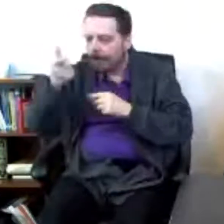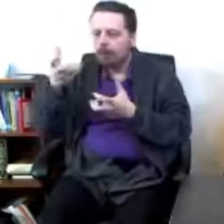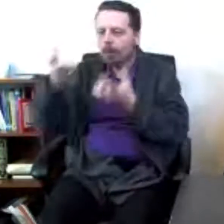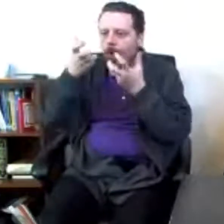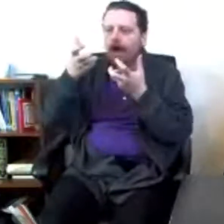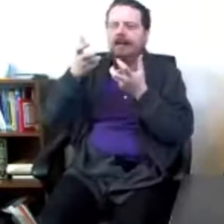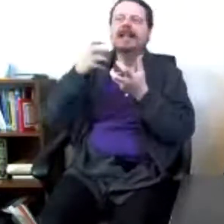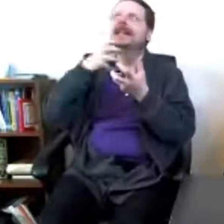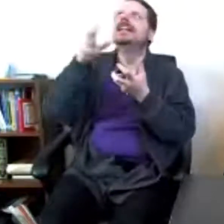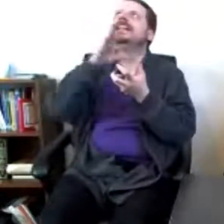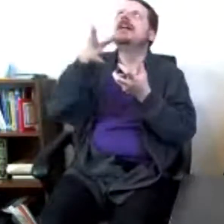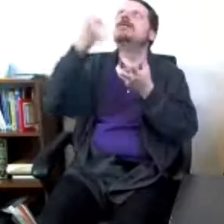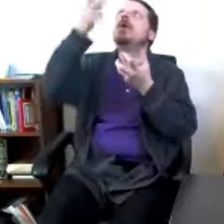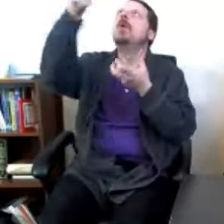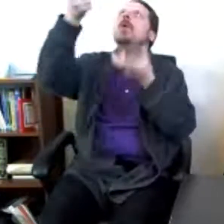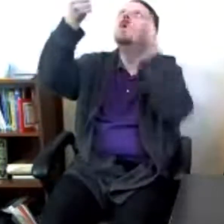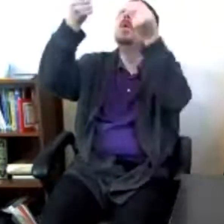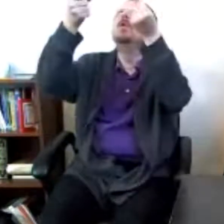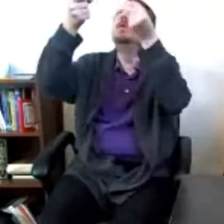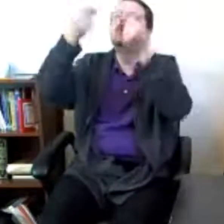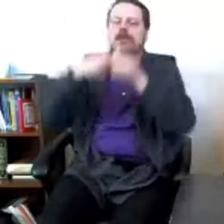Verse number 4,